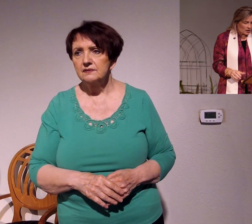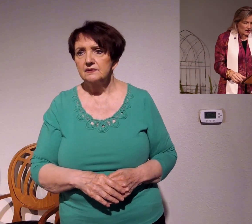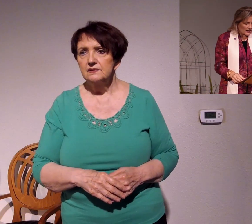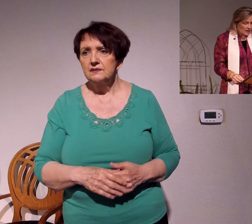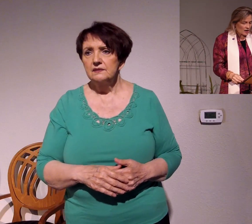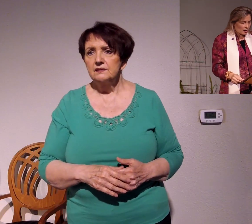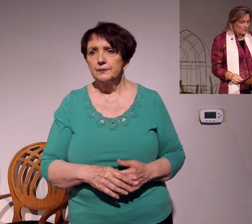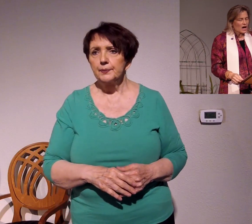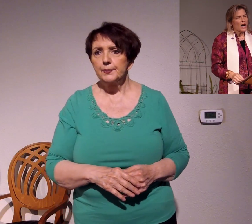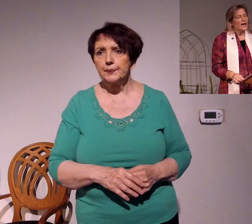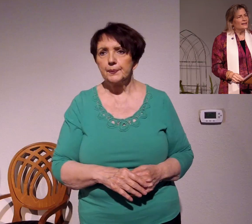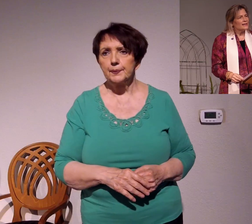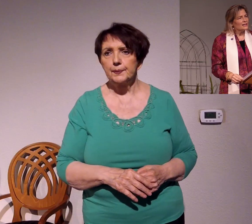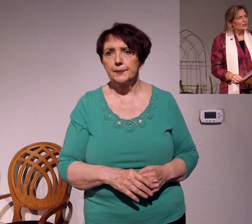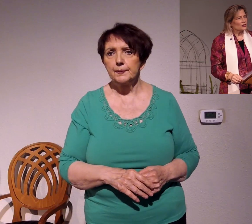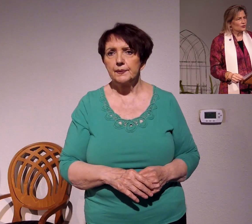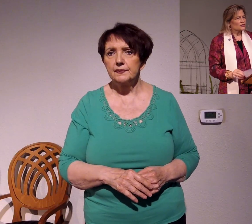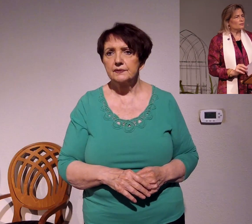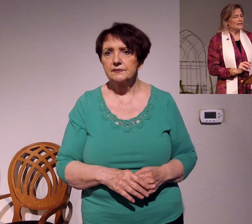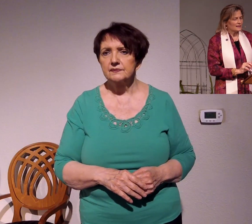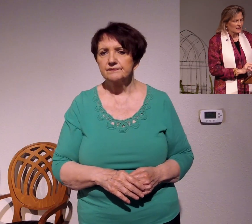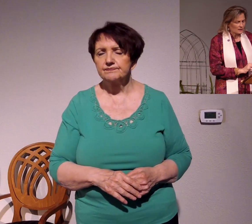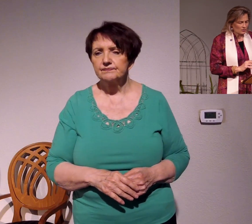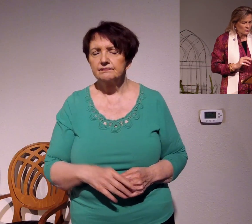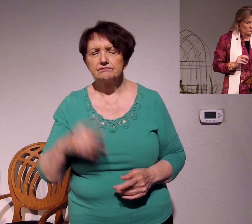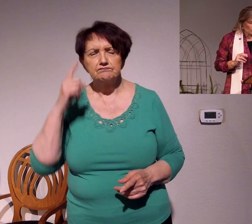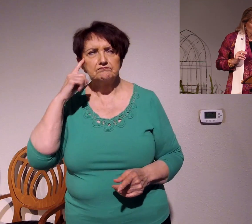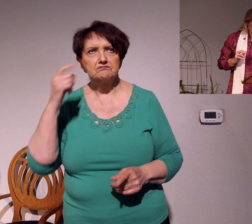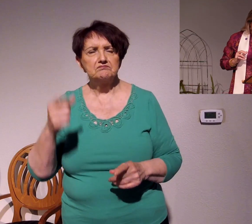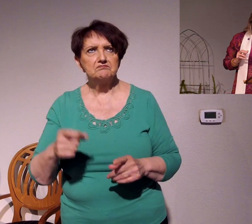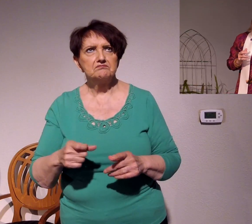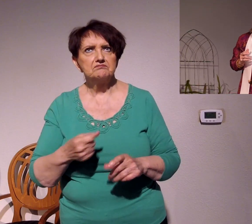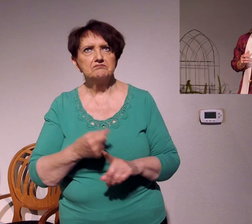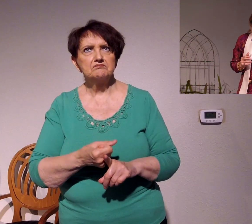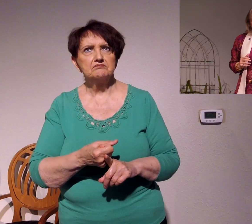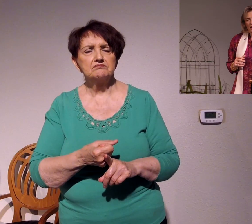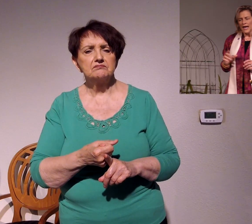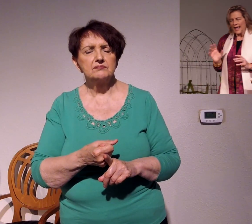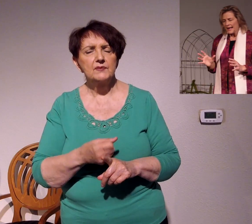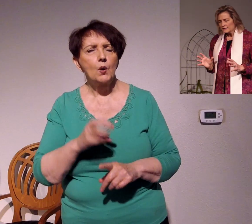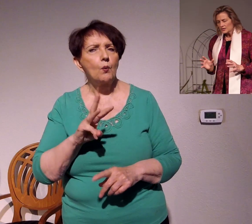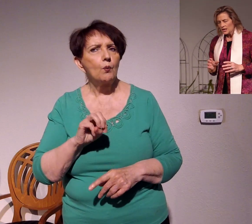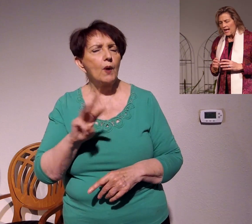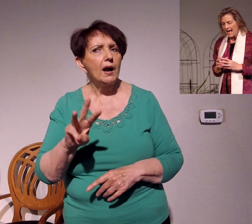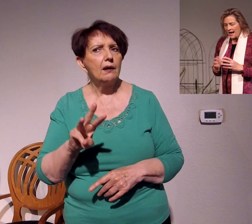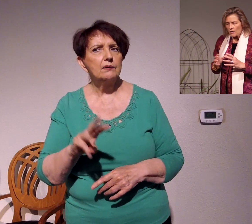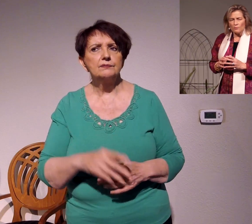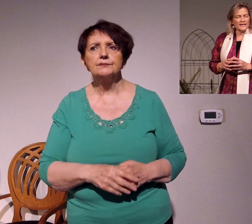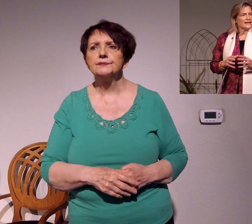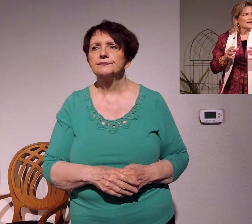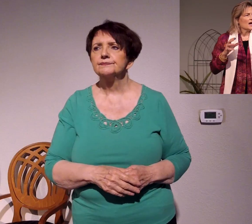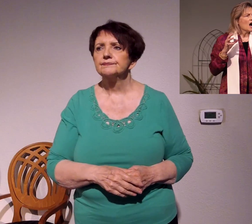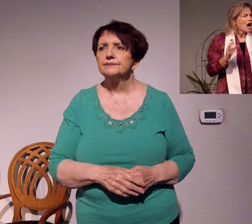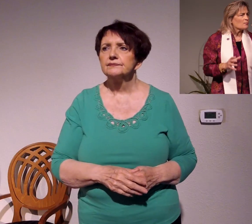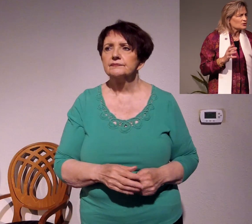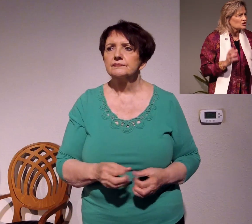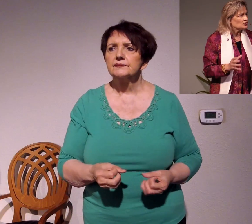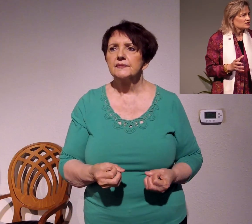so, and then it occurred to me that, wow, and how